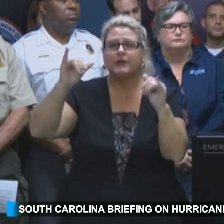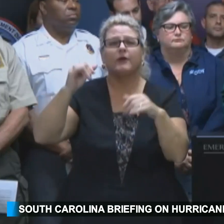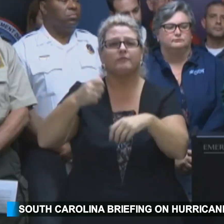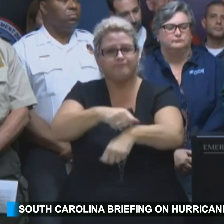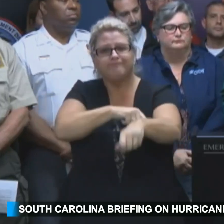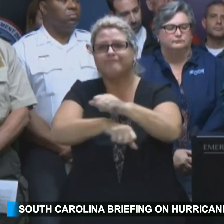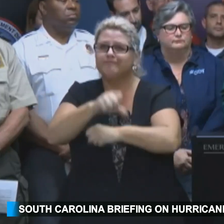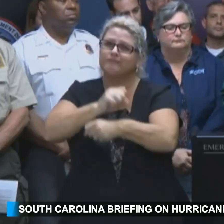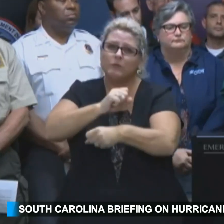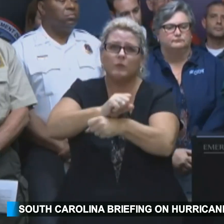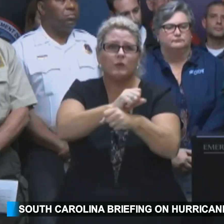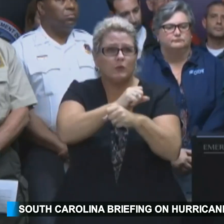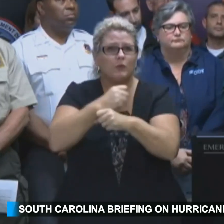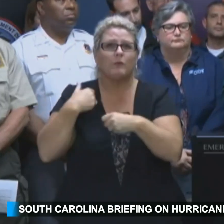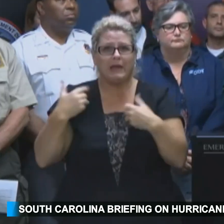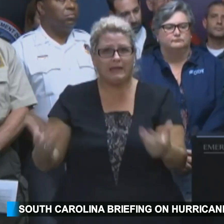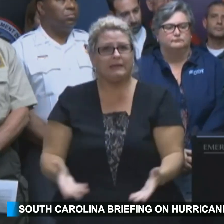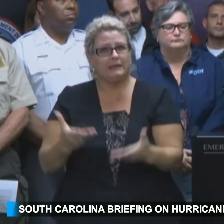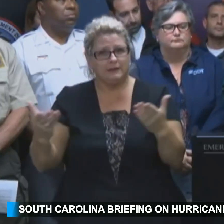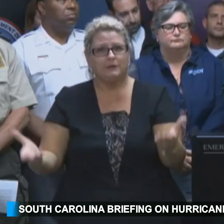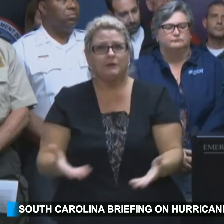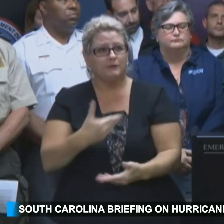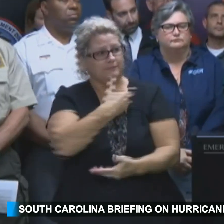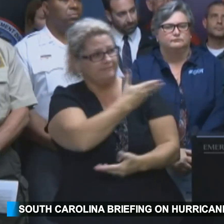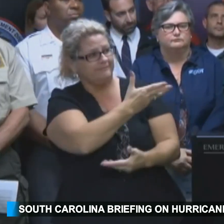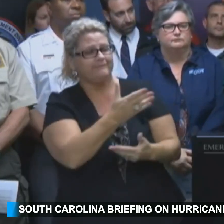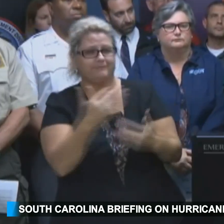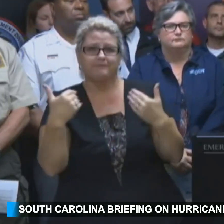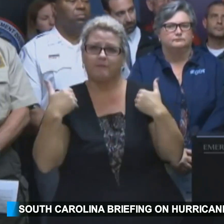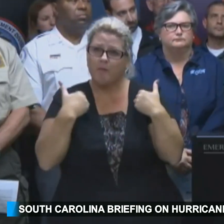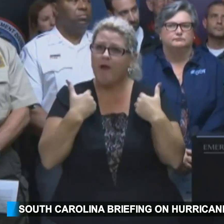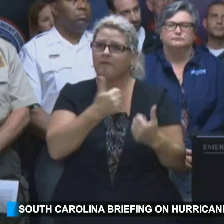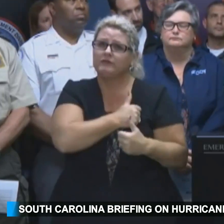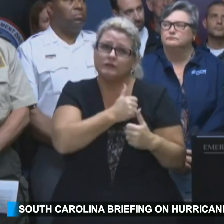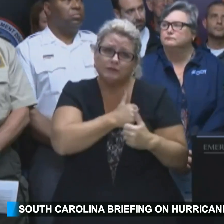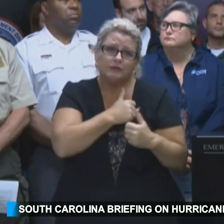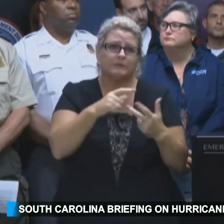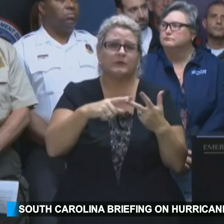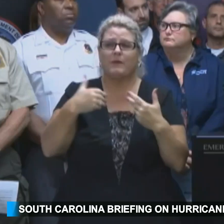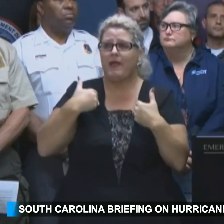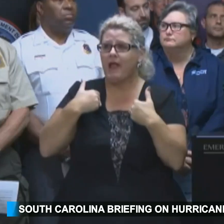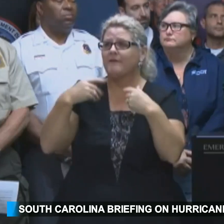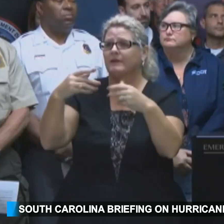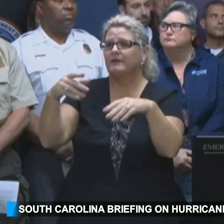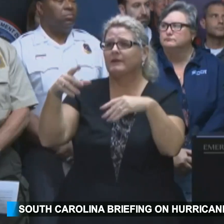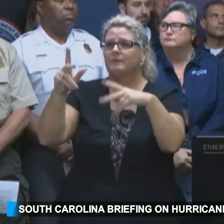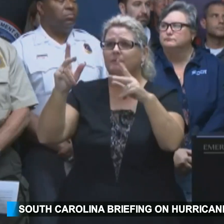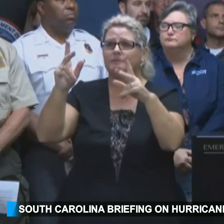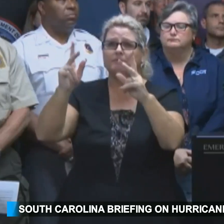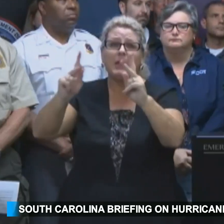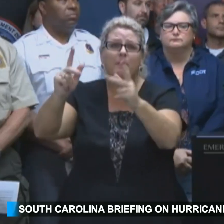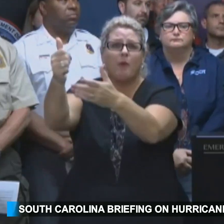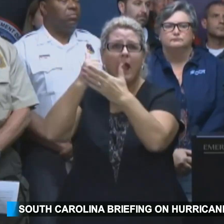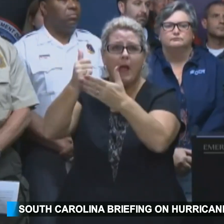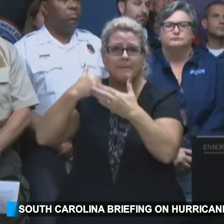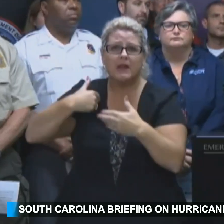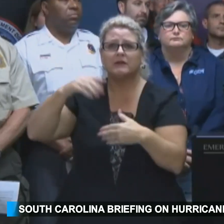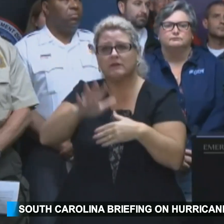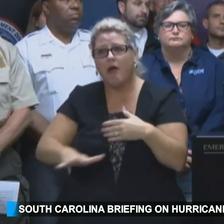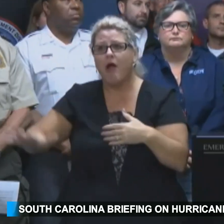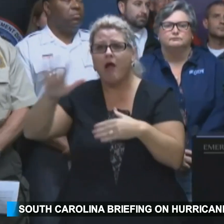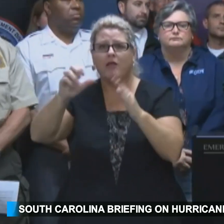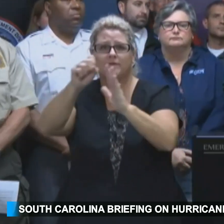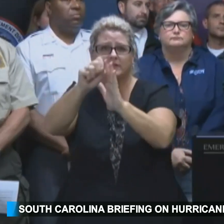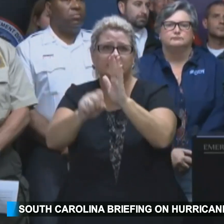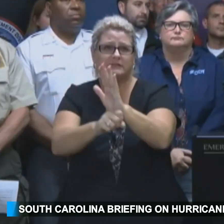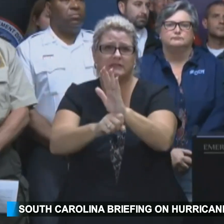we are. That's why we're here. That's why we have troops. We have assets placed in the state, and we'll be concentrating, of